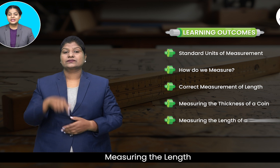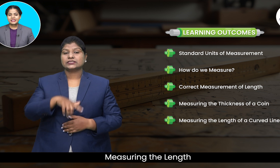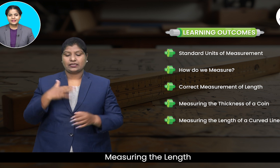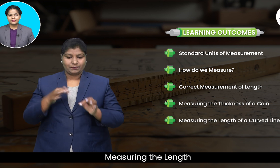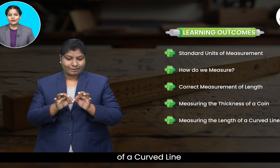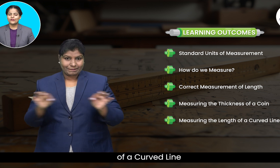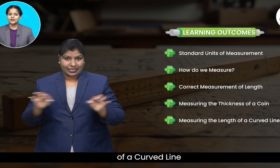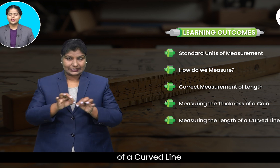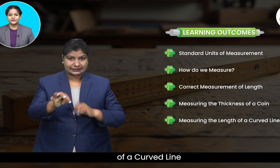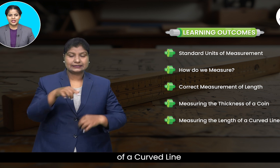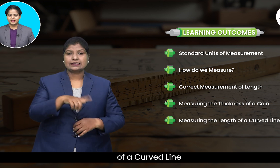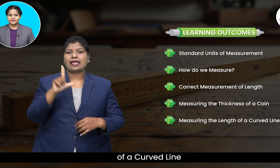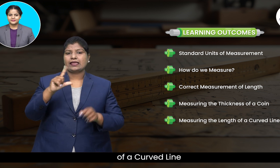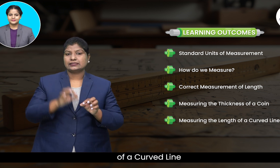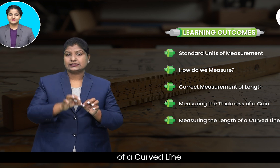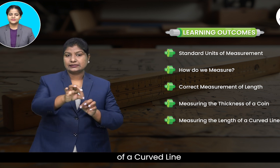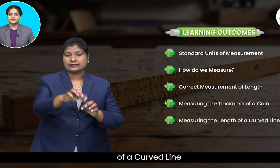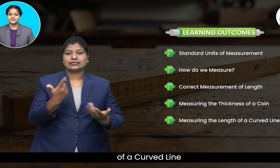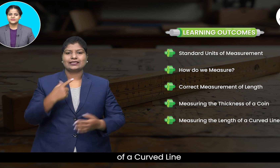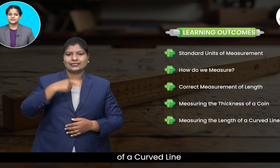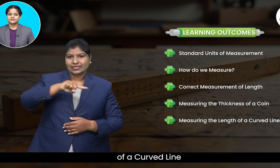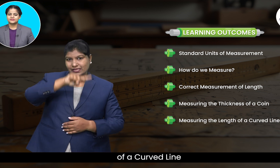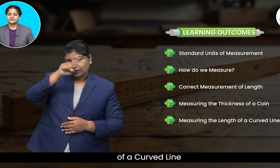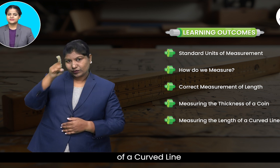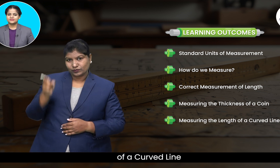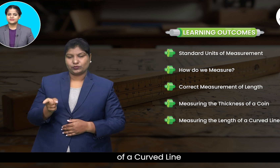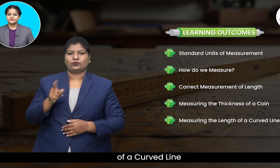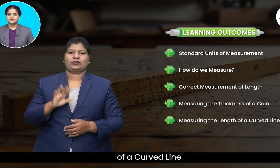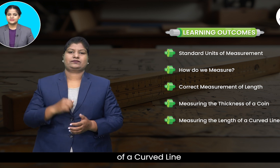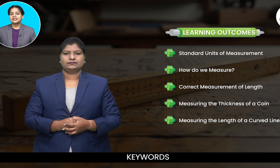Measuring the length of a curved line.